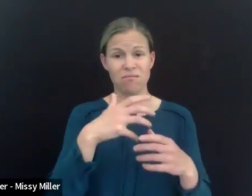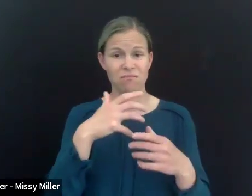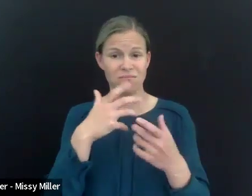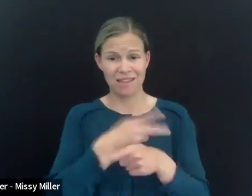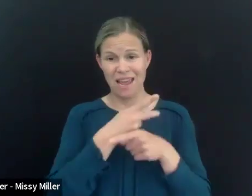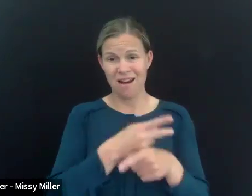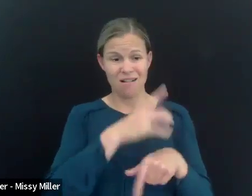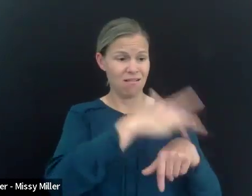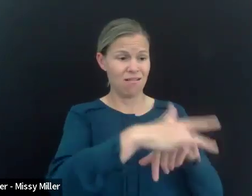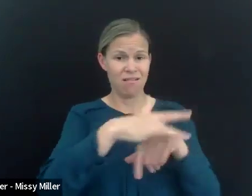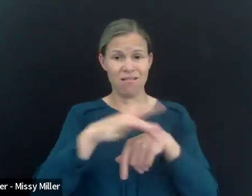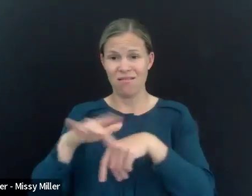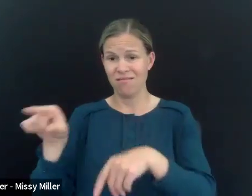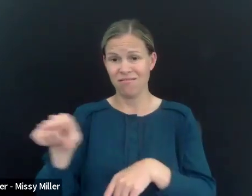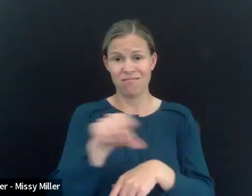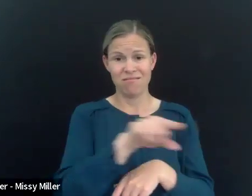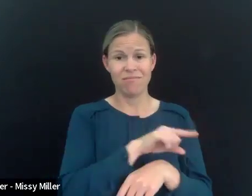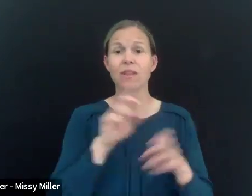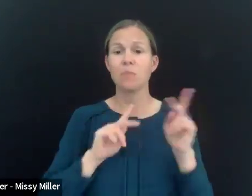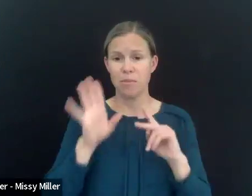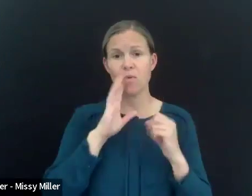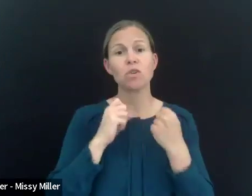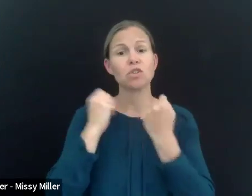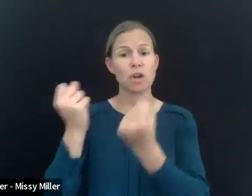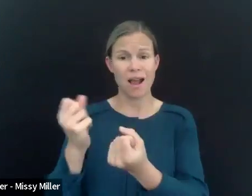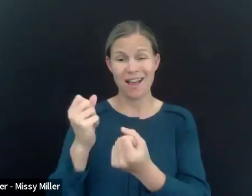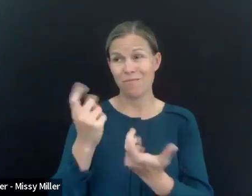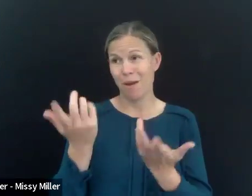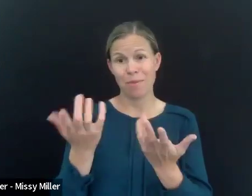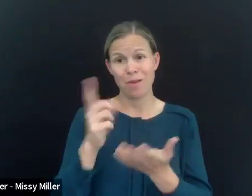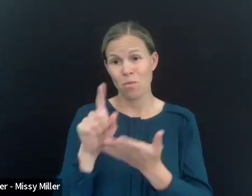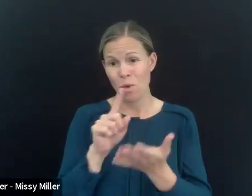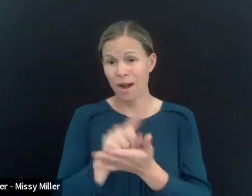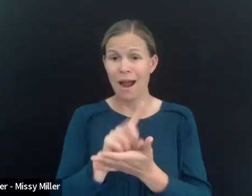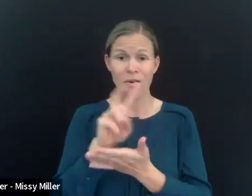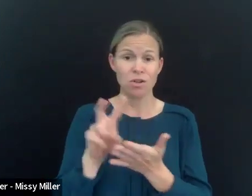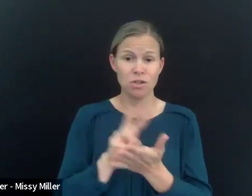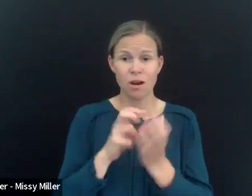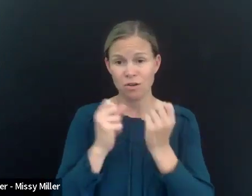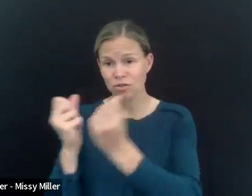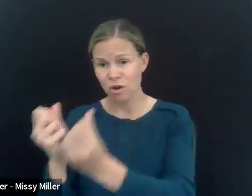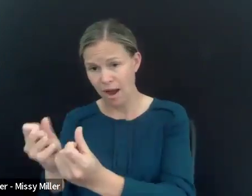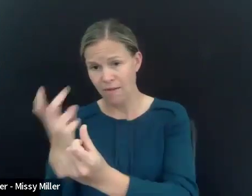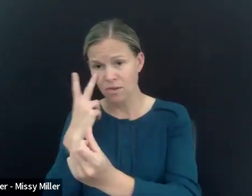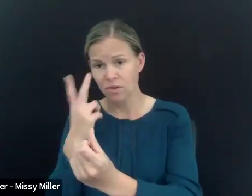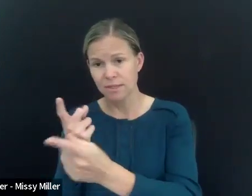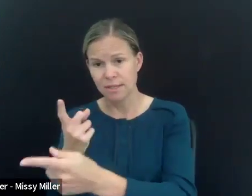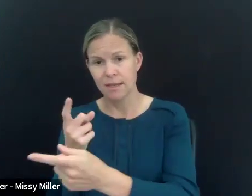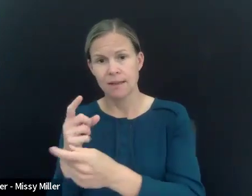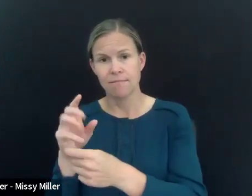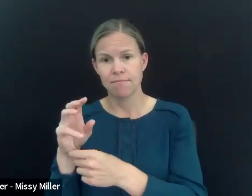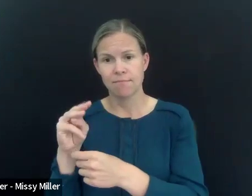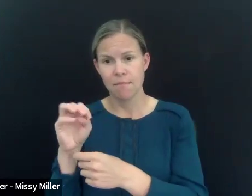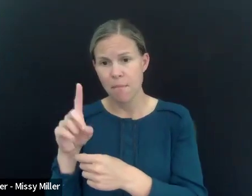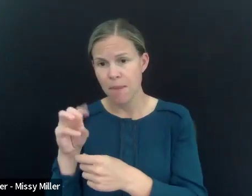There are people who drive an hour to 2 hours to see a doctor or a midwife, right? Sometimes I have clients